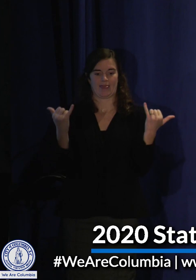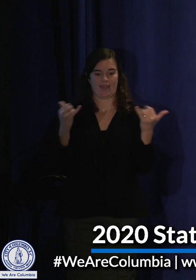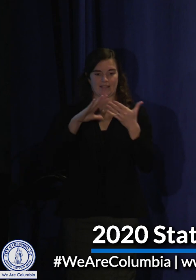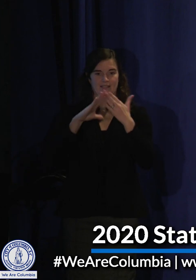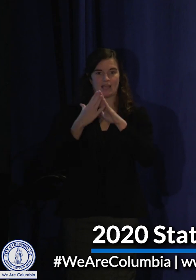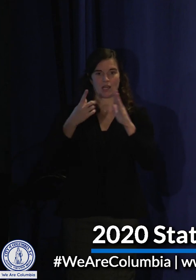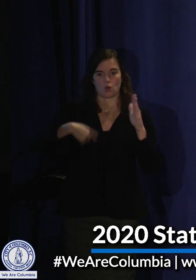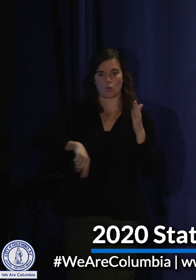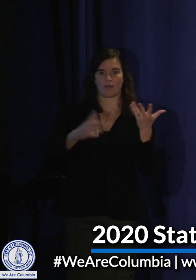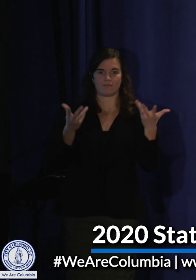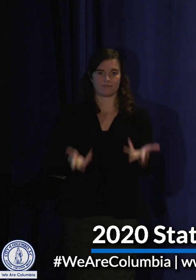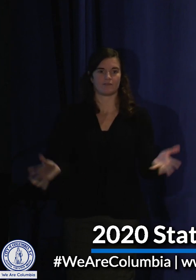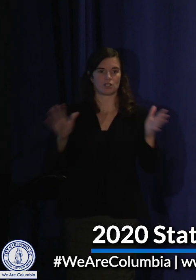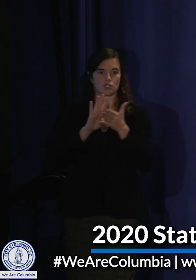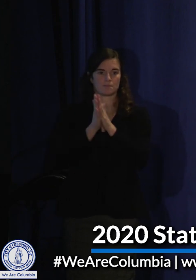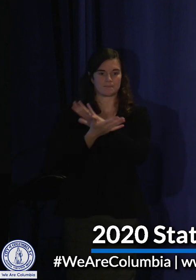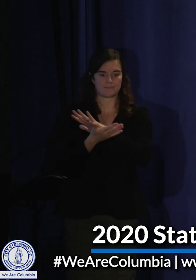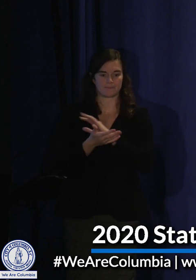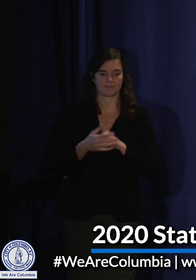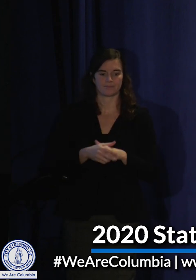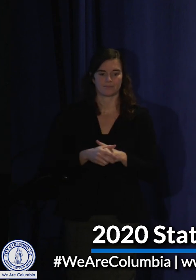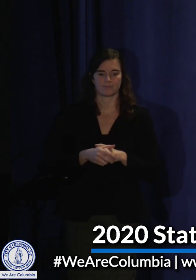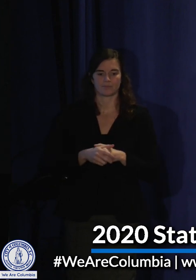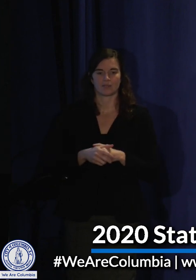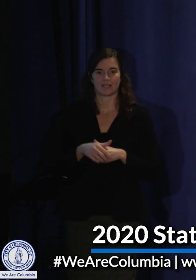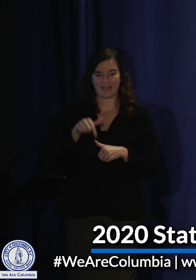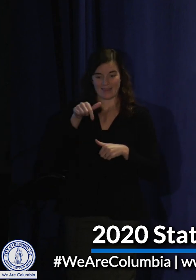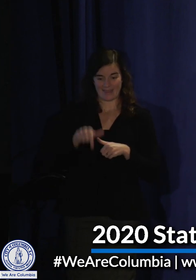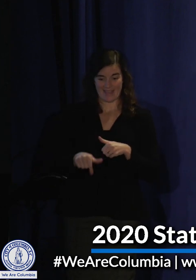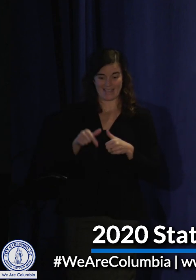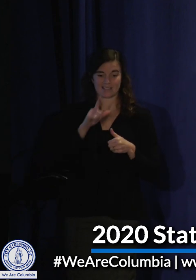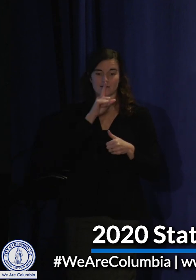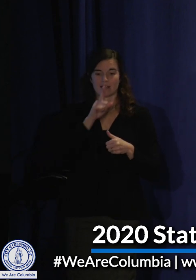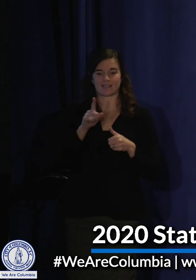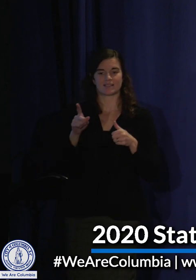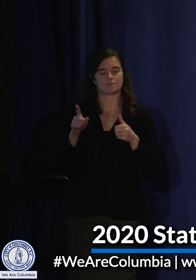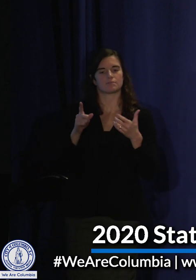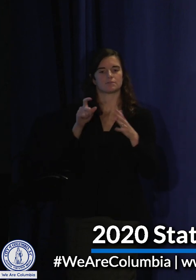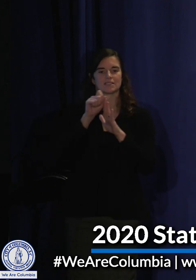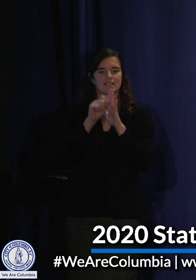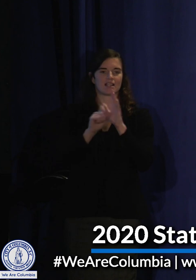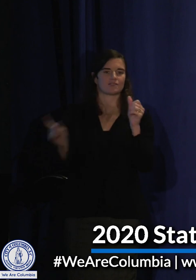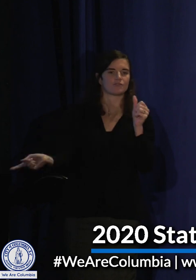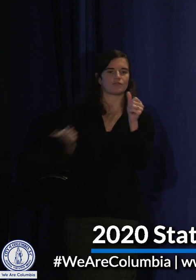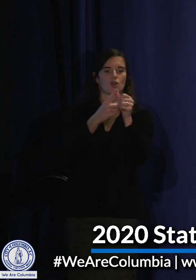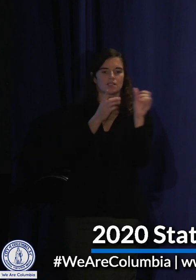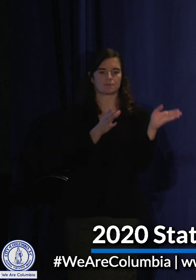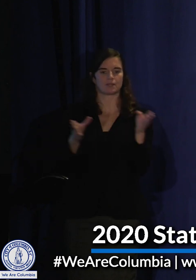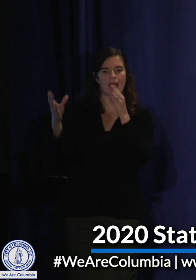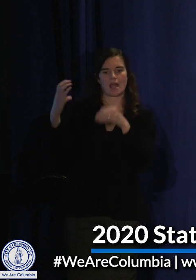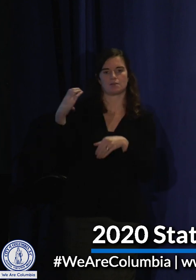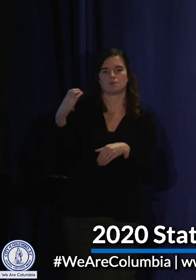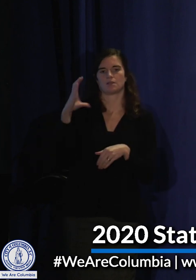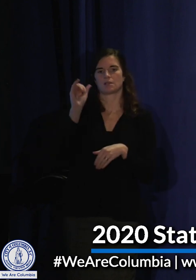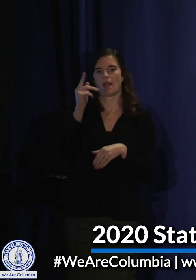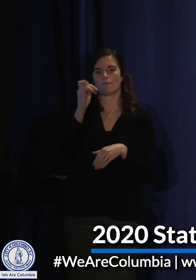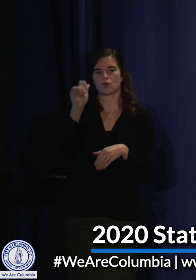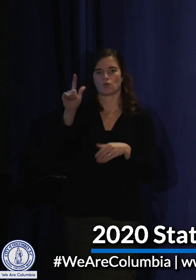our nation's very first planned capital city, we have a legacy of intentionality that exists